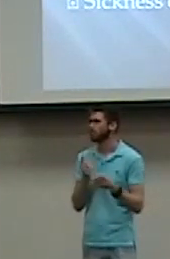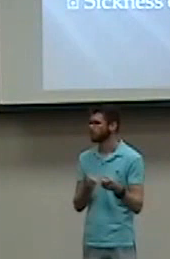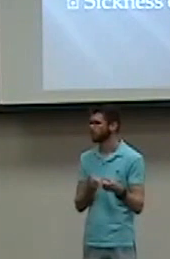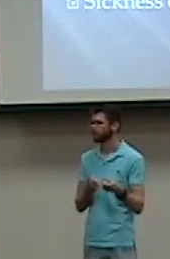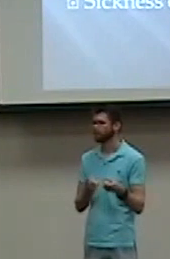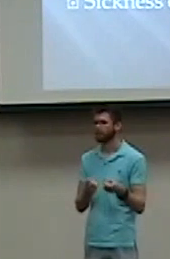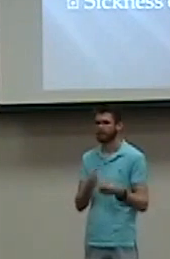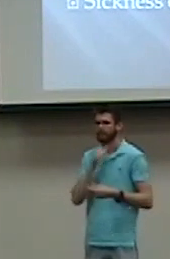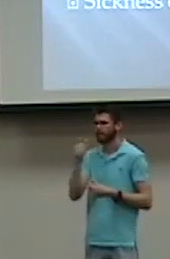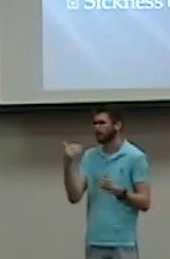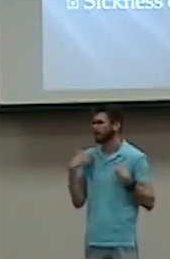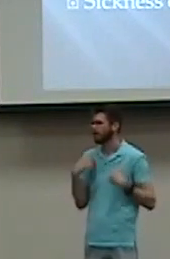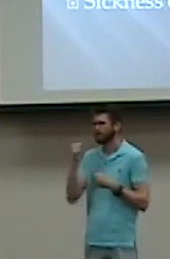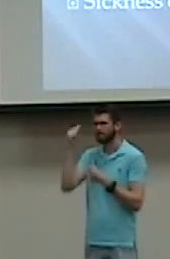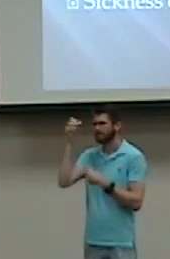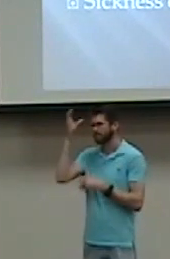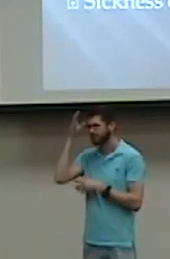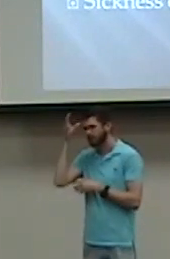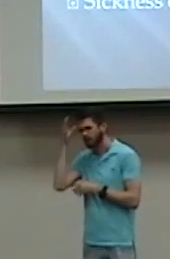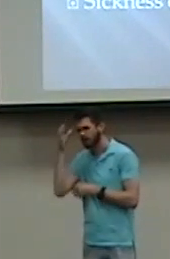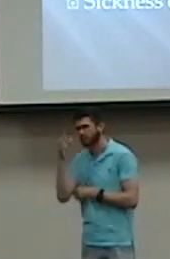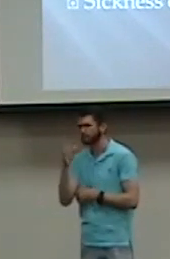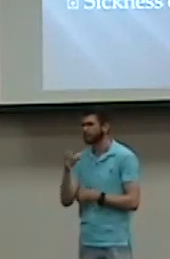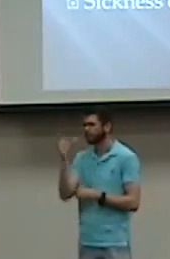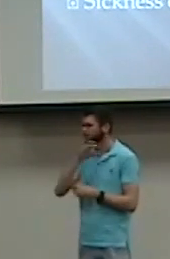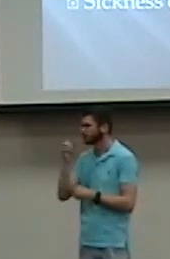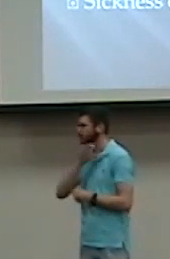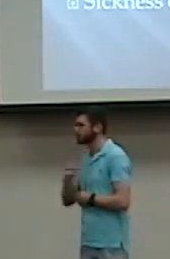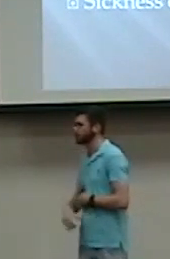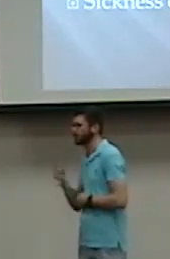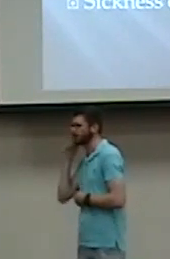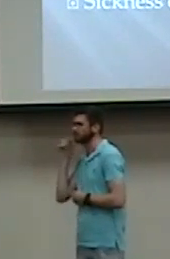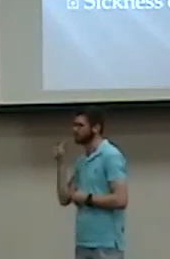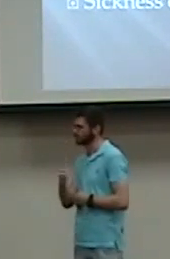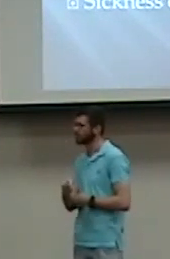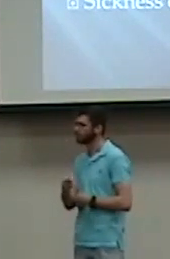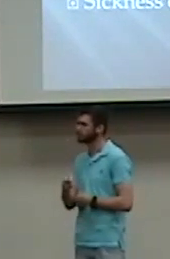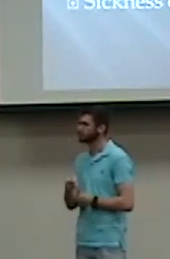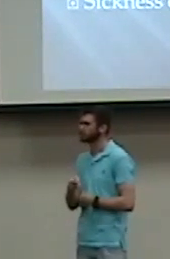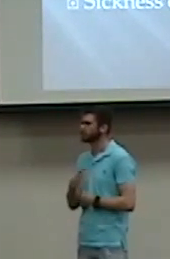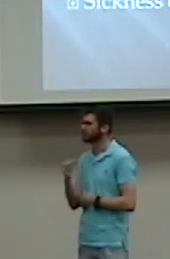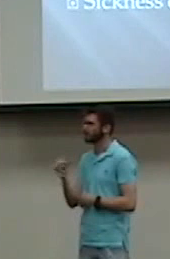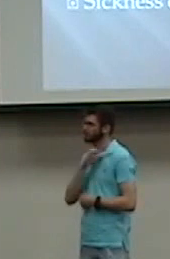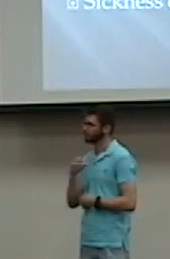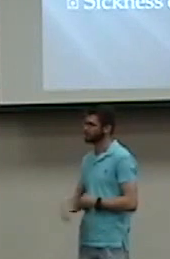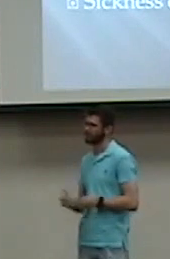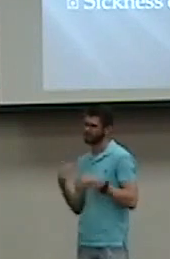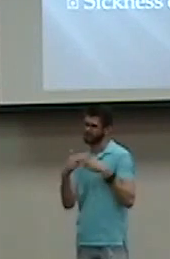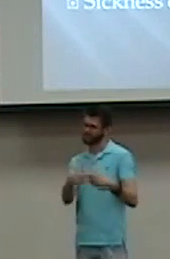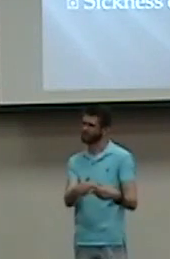a father to come and get Christ for her. So Christ calls her daughter.